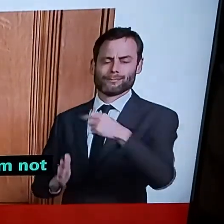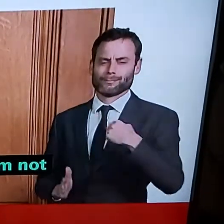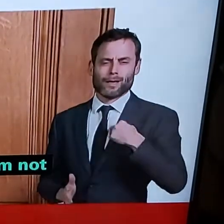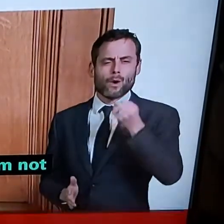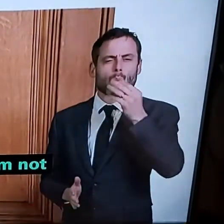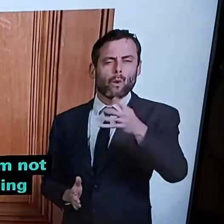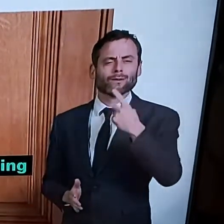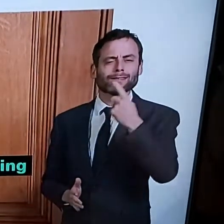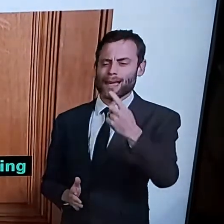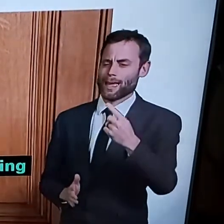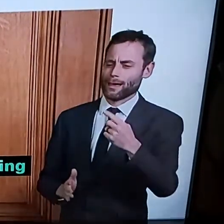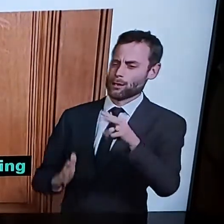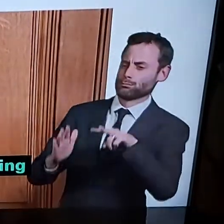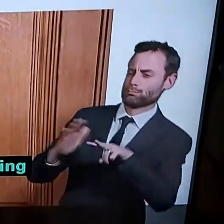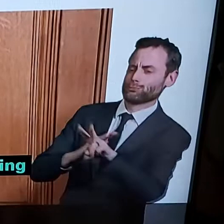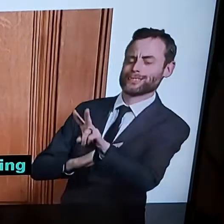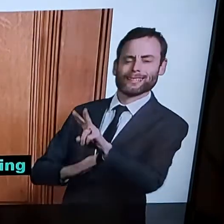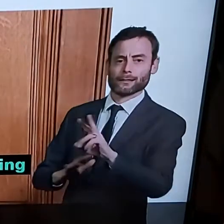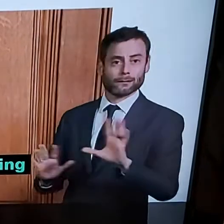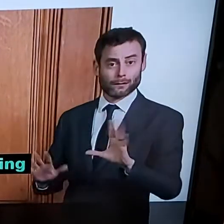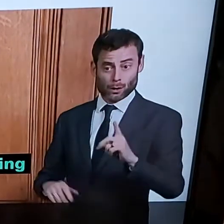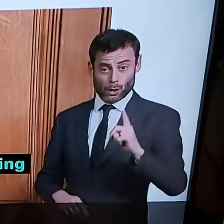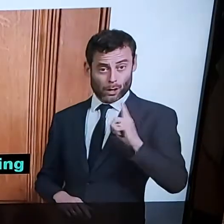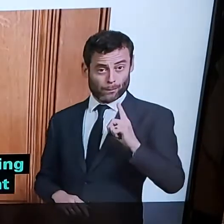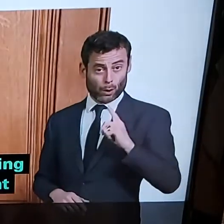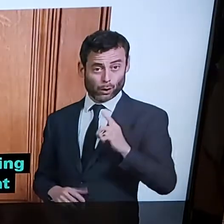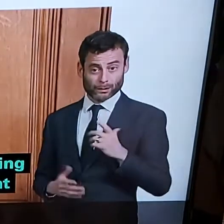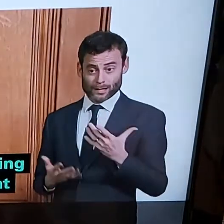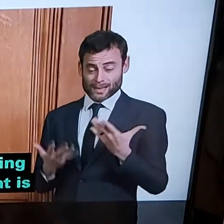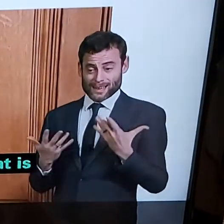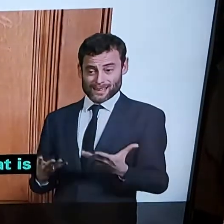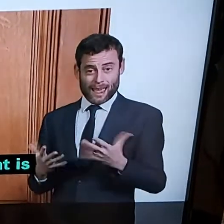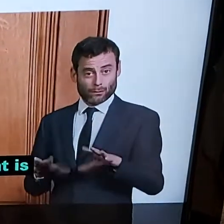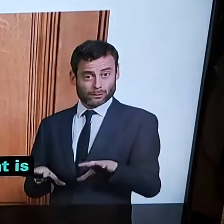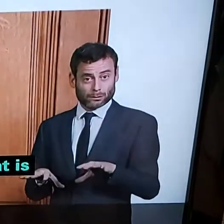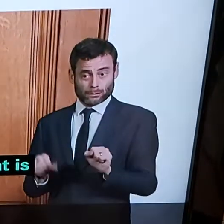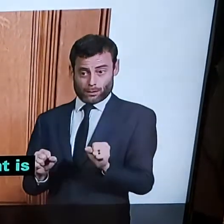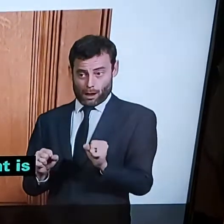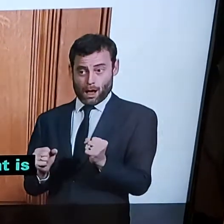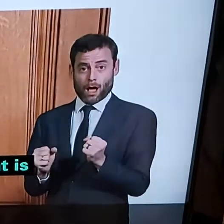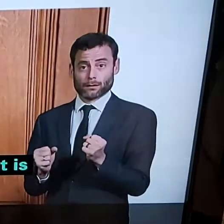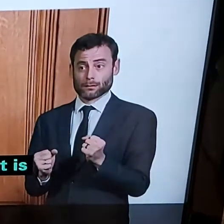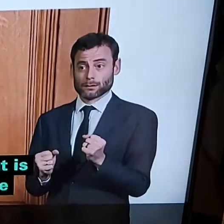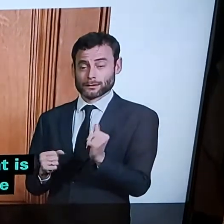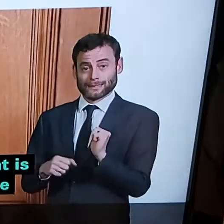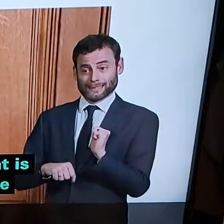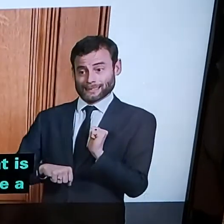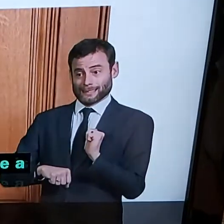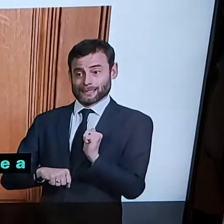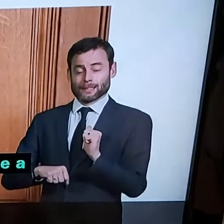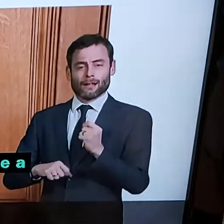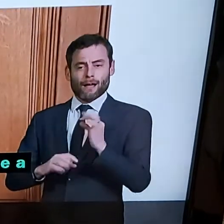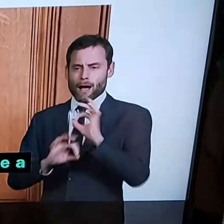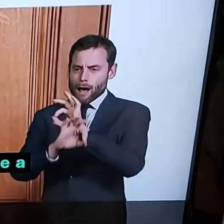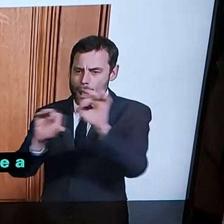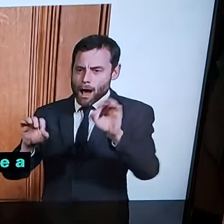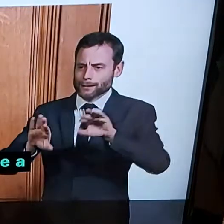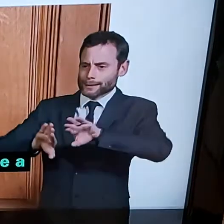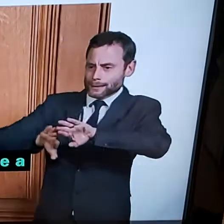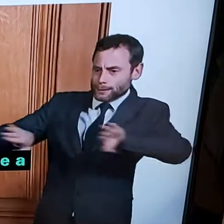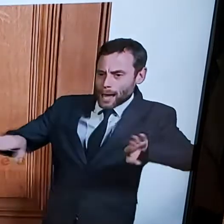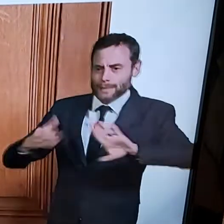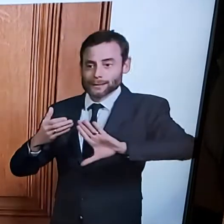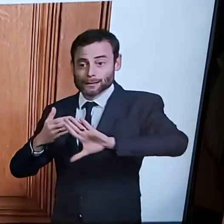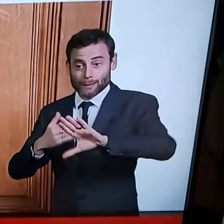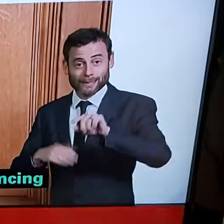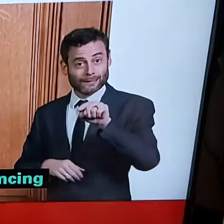is we are only just starting to see a bite, if you like, in the interventions, the social distancing that have been put into place.